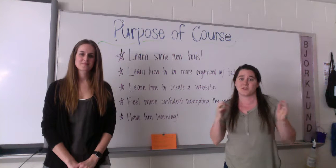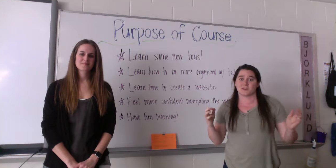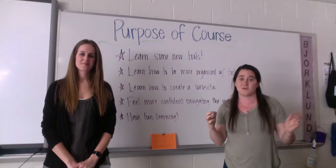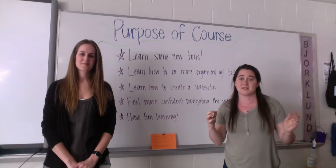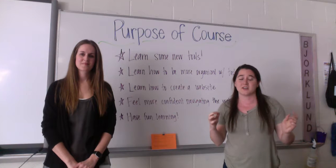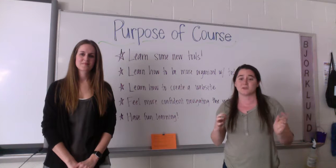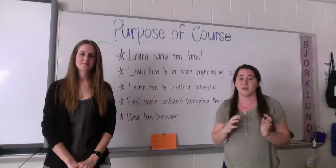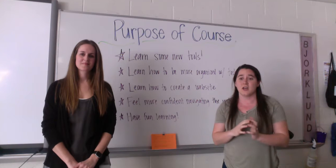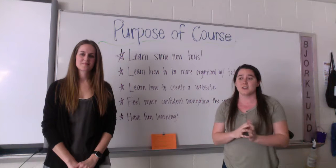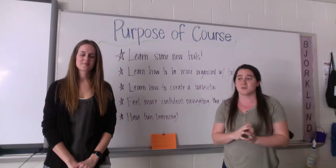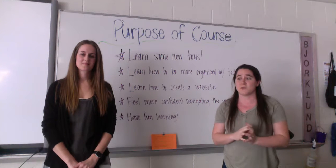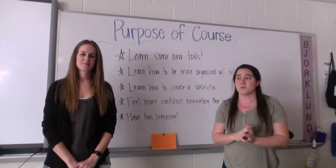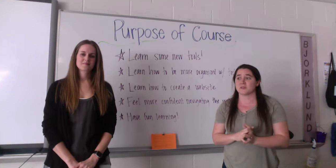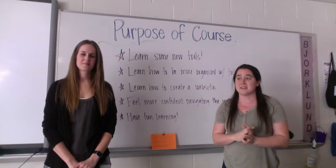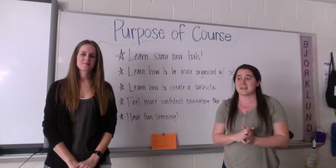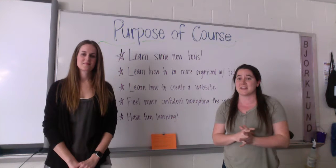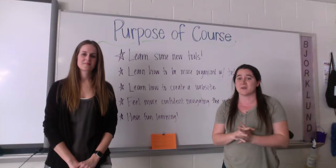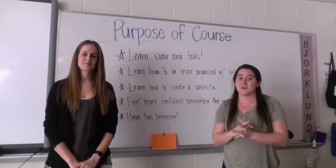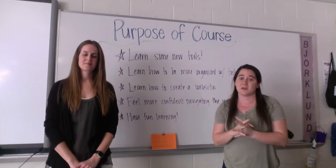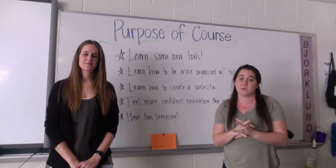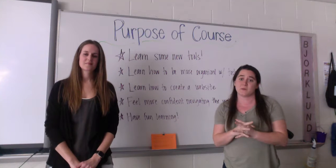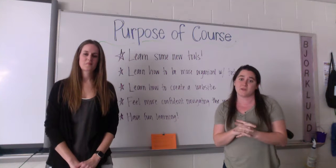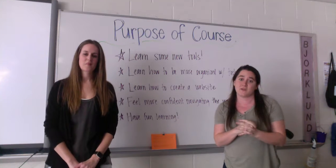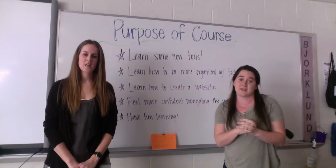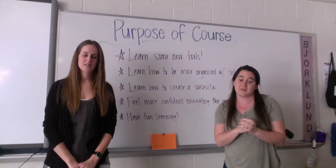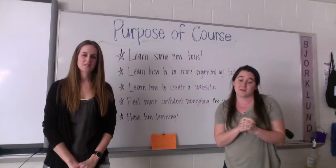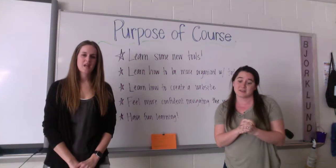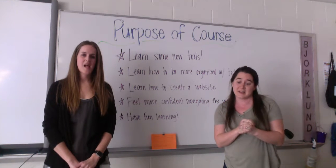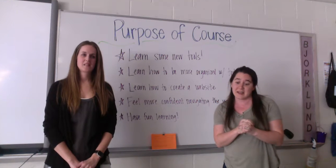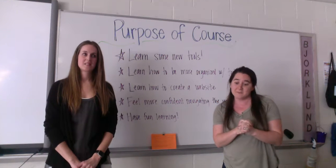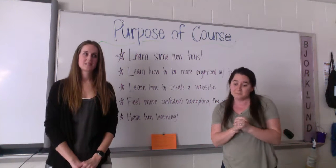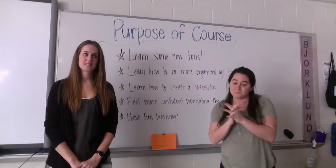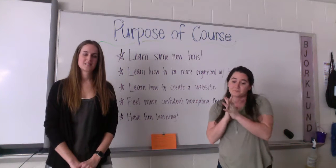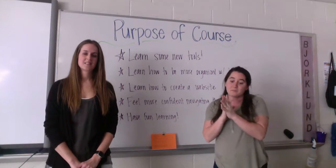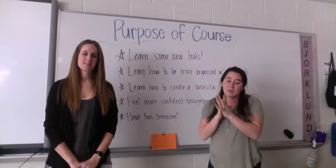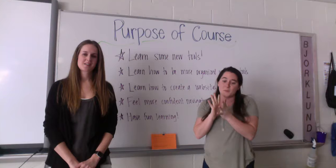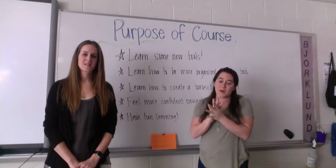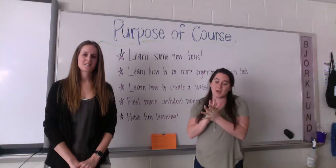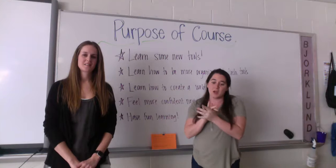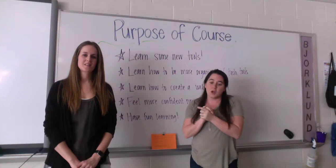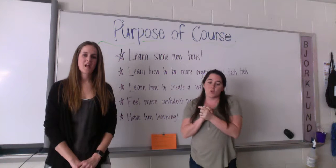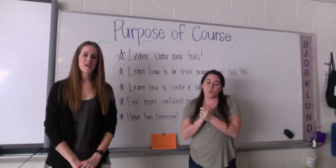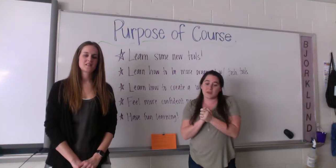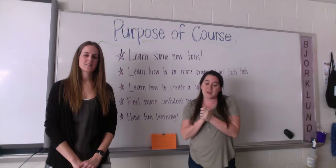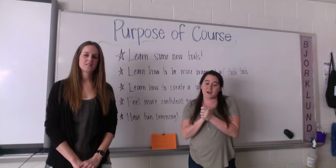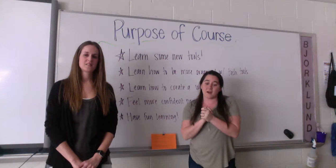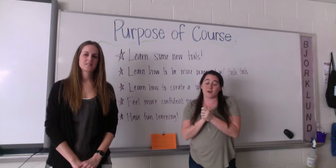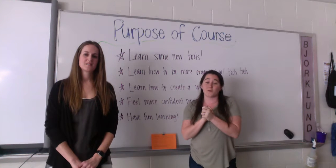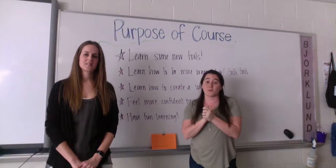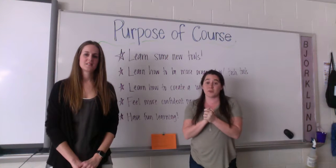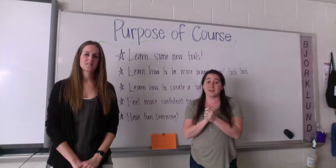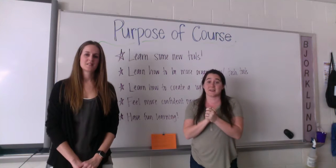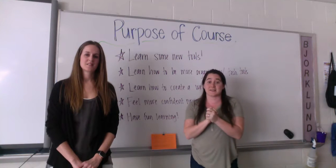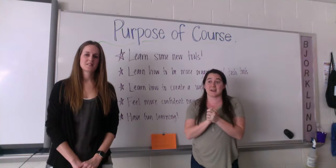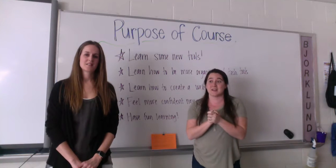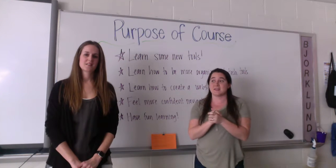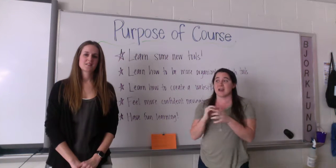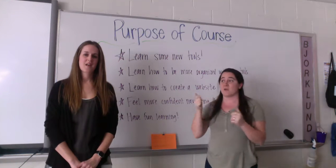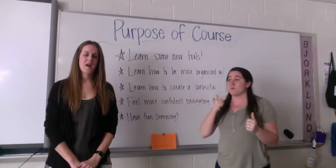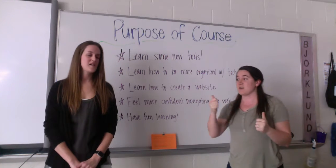couldn't reschedule. So we were really sad that we couldn't be with you guys the first day. But we are really excited that we are